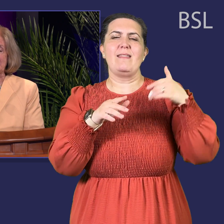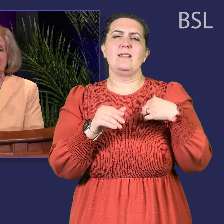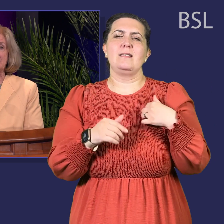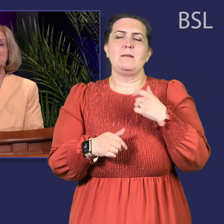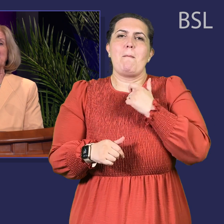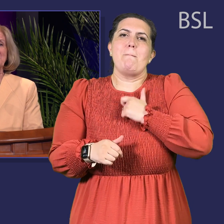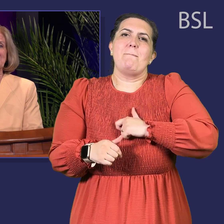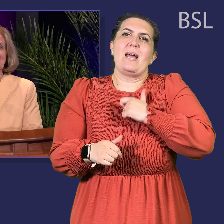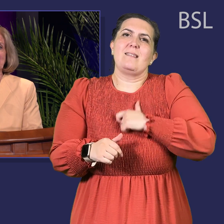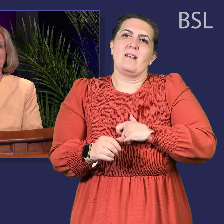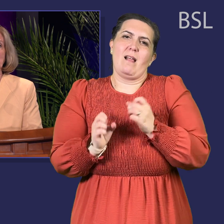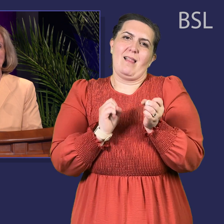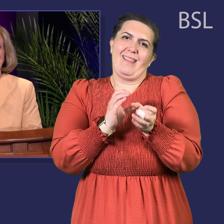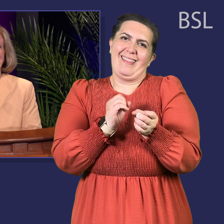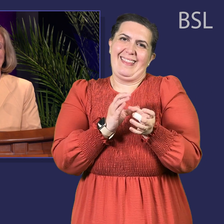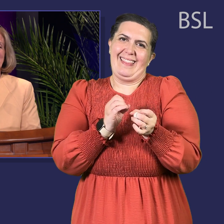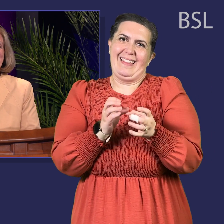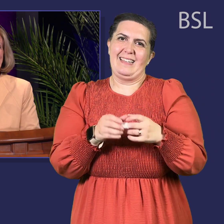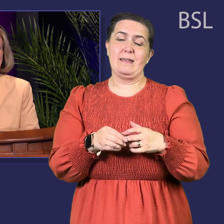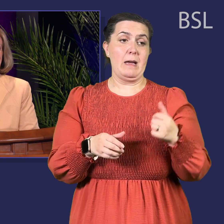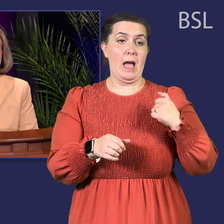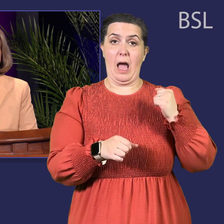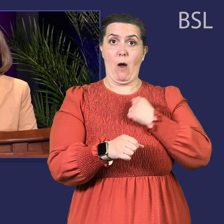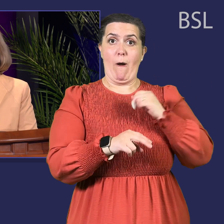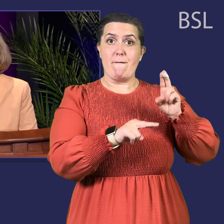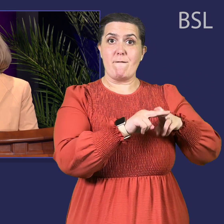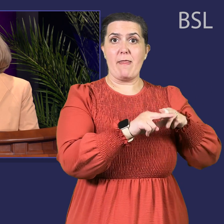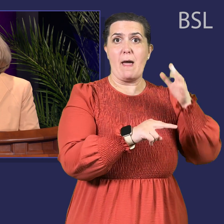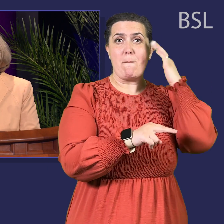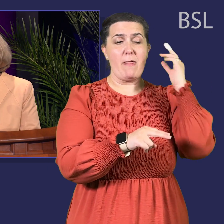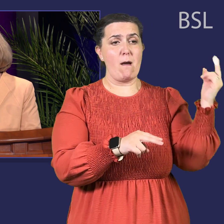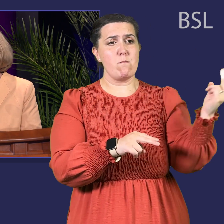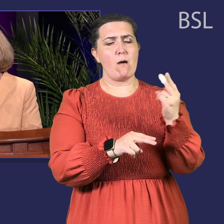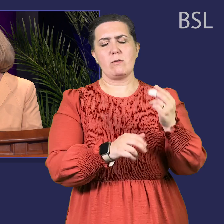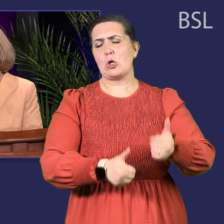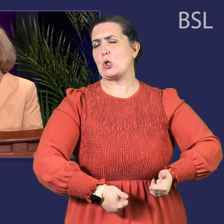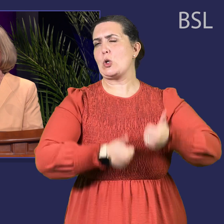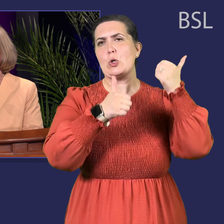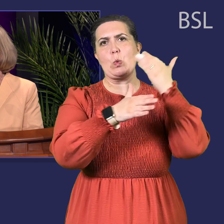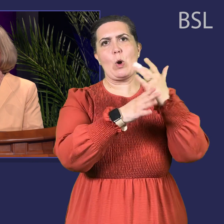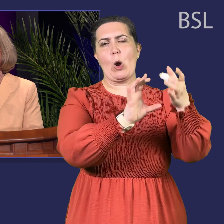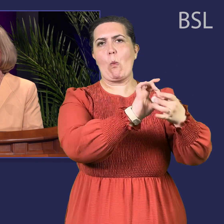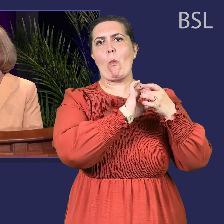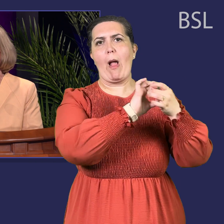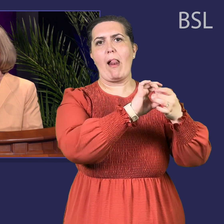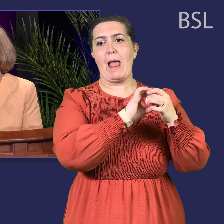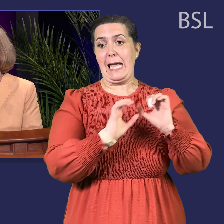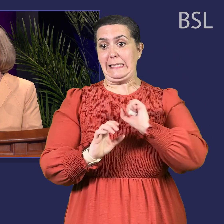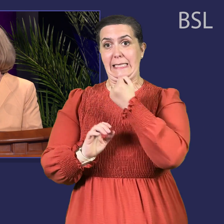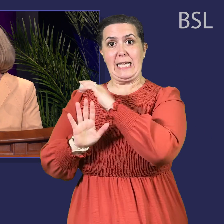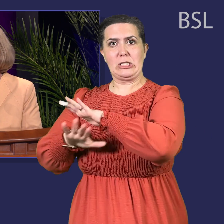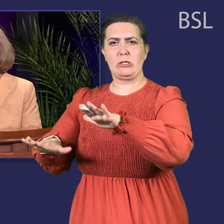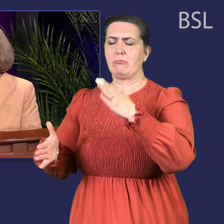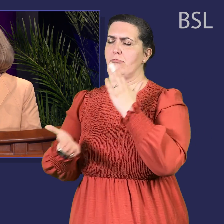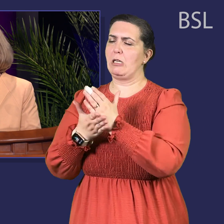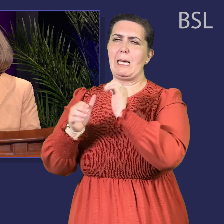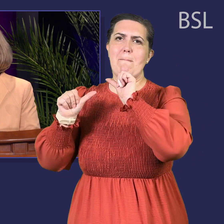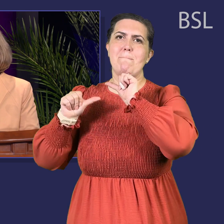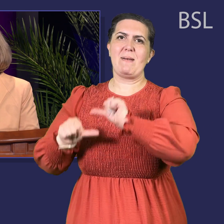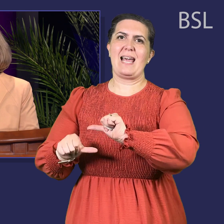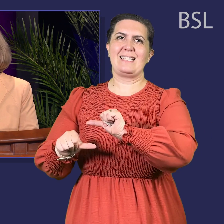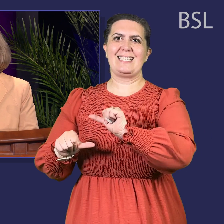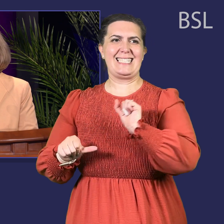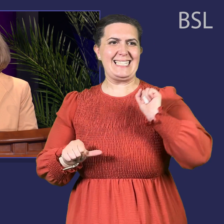Nelson. So this is a little personal glimpse. Our father and mother were a terrific team, and all 10 of us